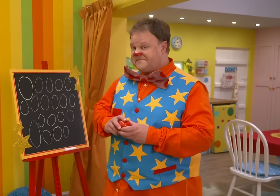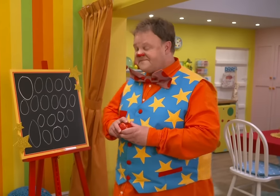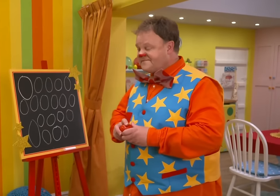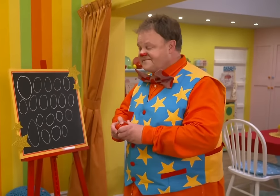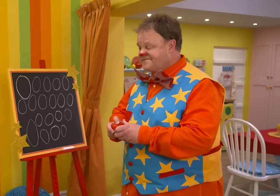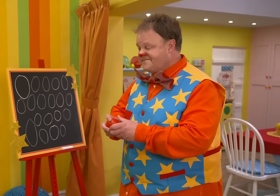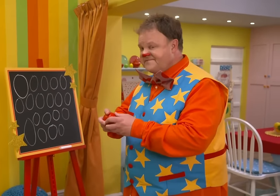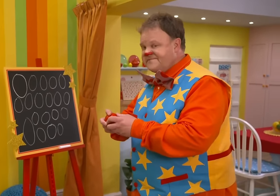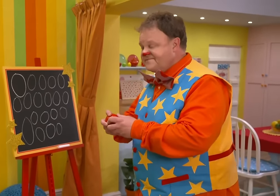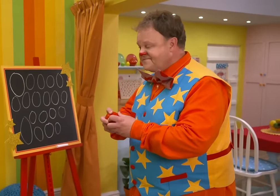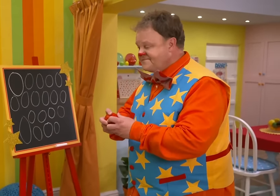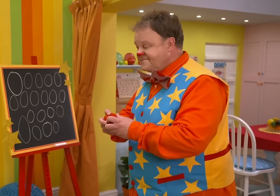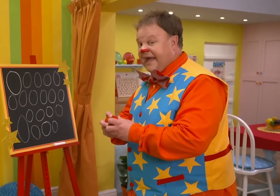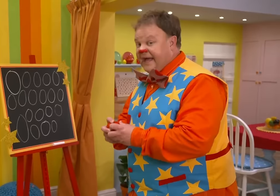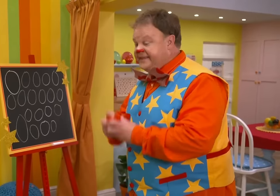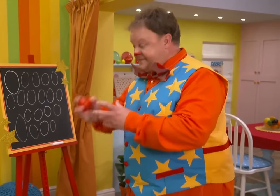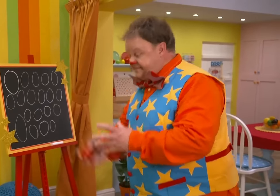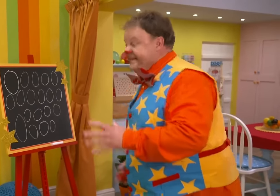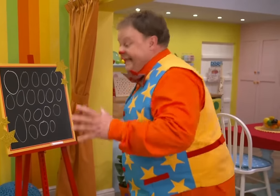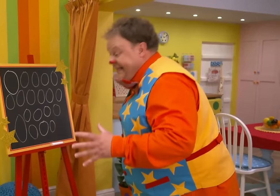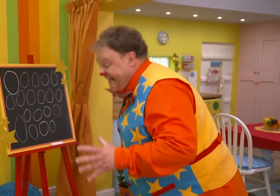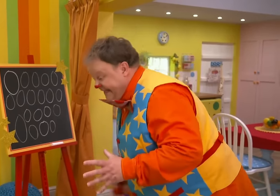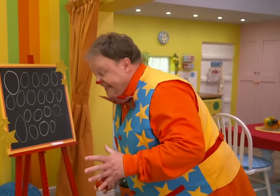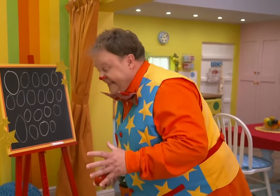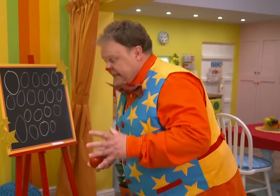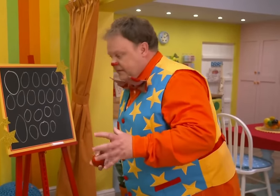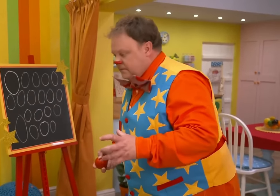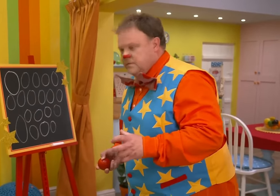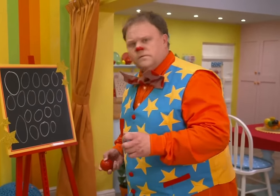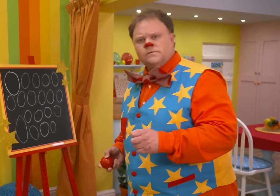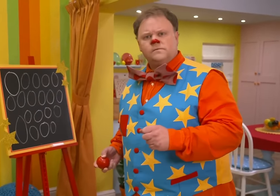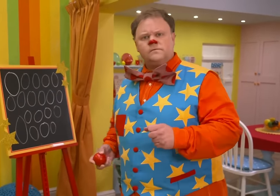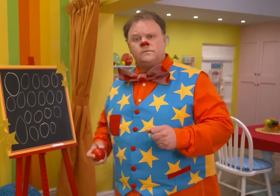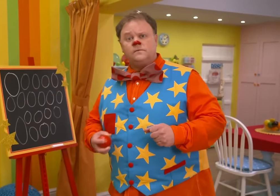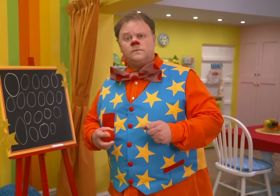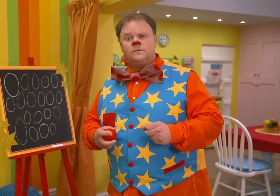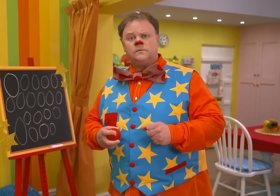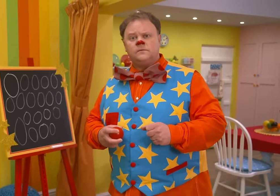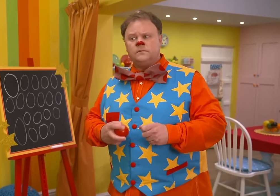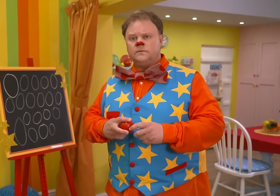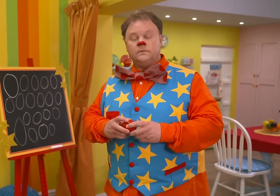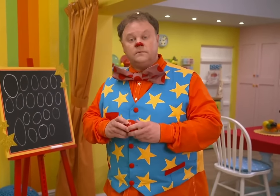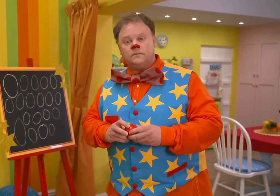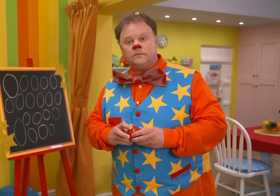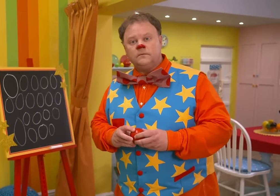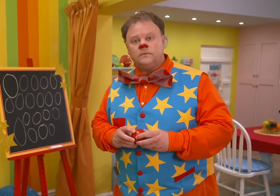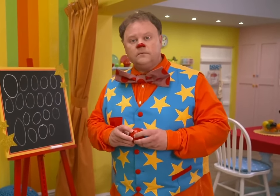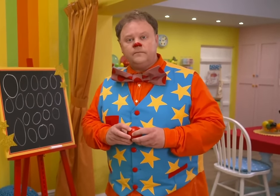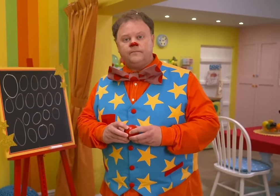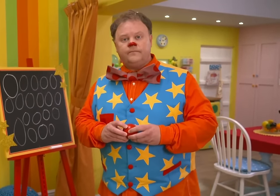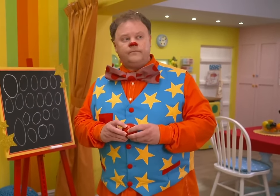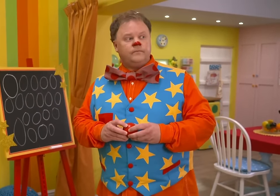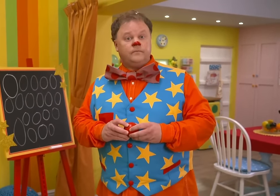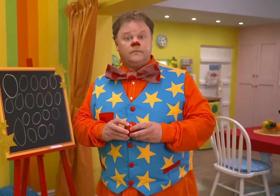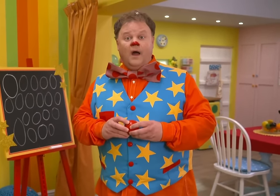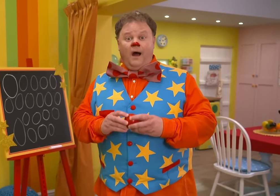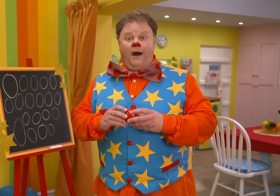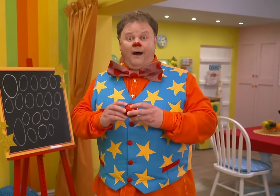can do it, Mr. Tumble. Wait! You haven't tried the shiny spinner yet, Mr. Tumble.